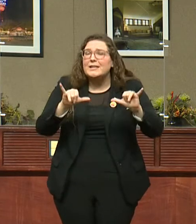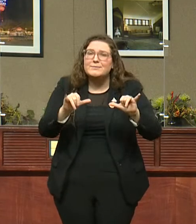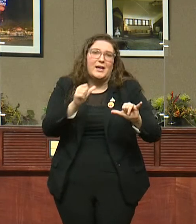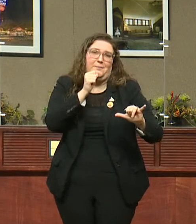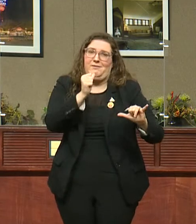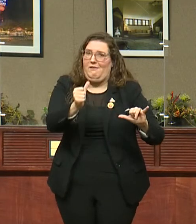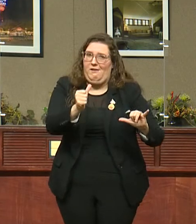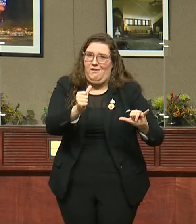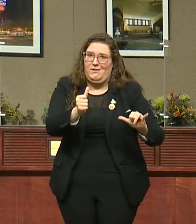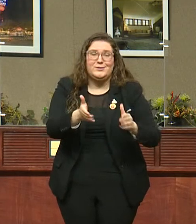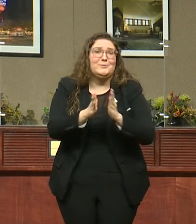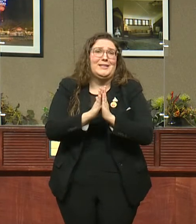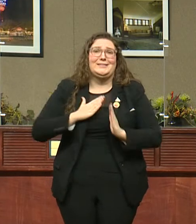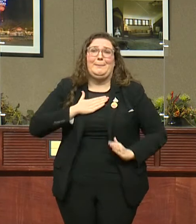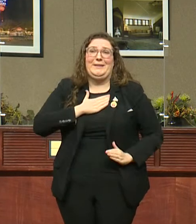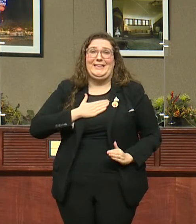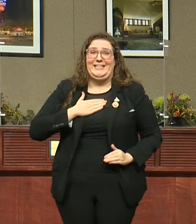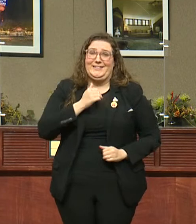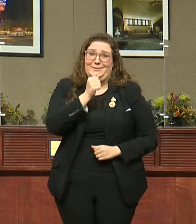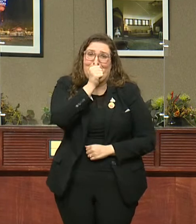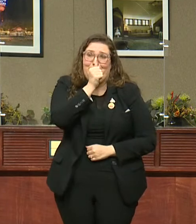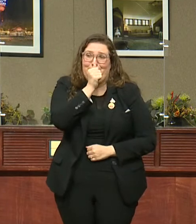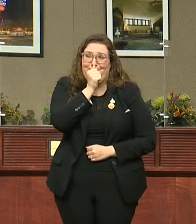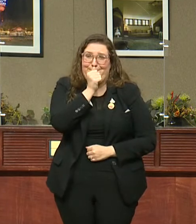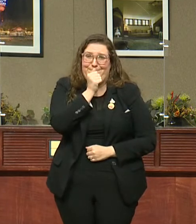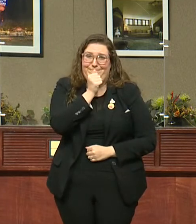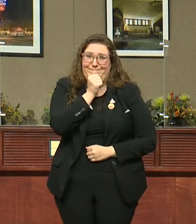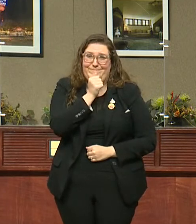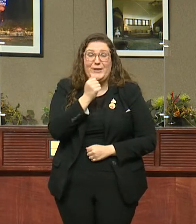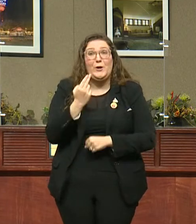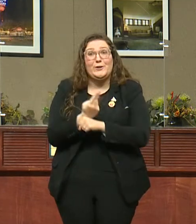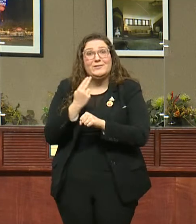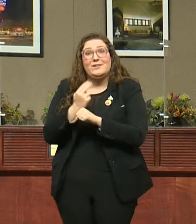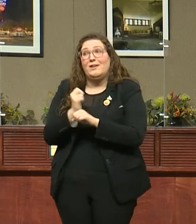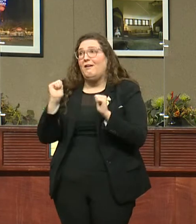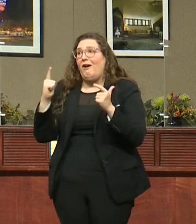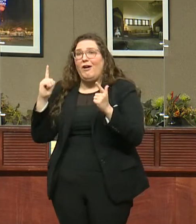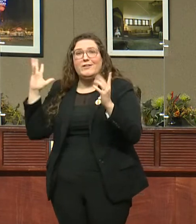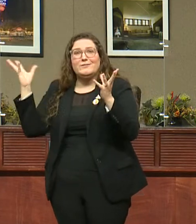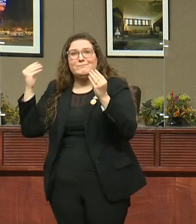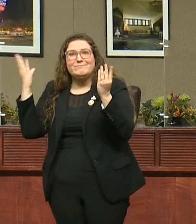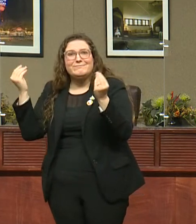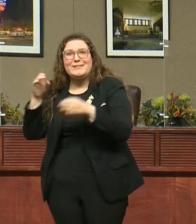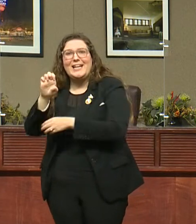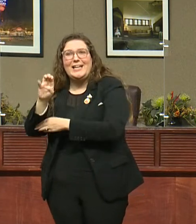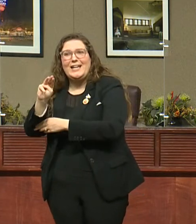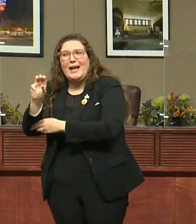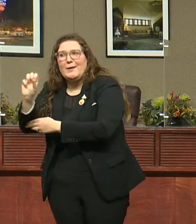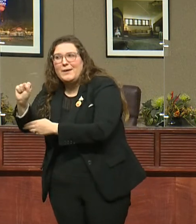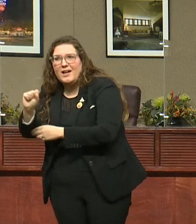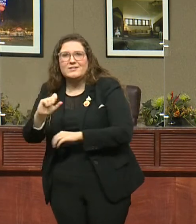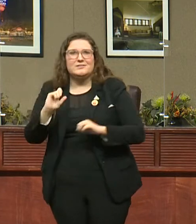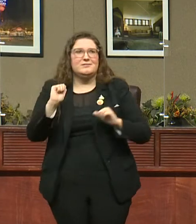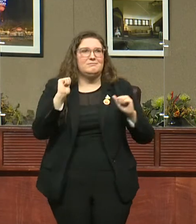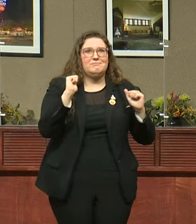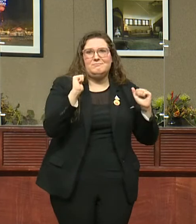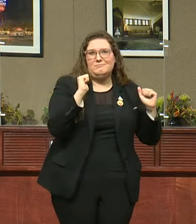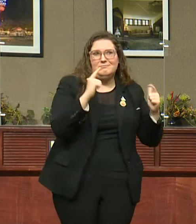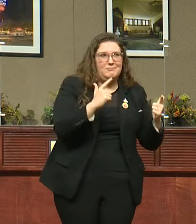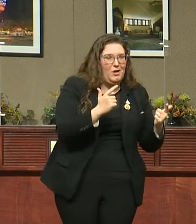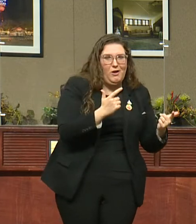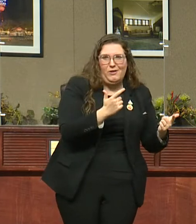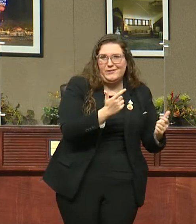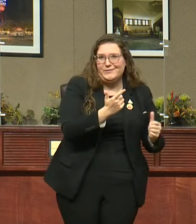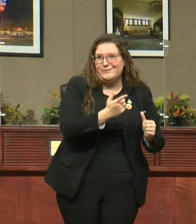are using multiplier force. All the EMS department and municipalities are going to engage as we training how to do this